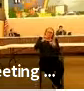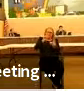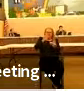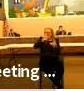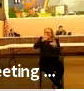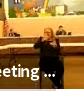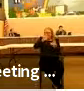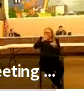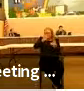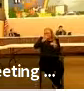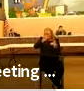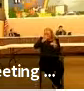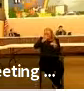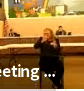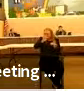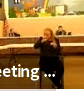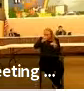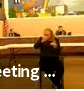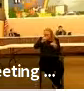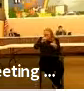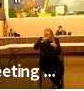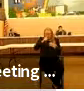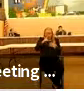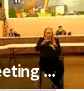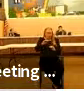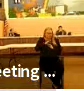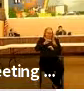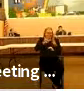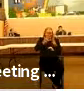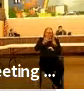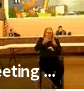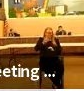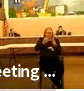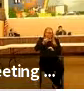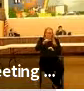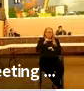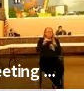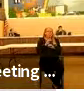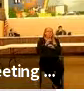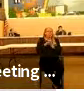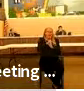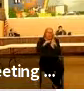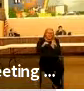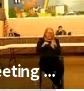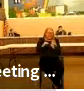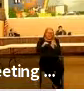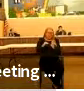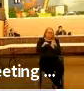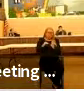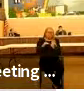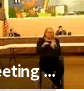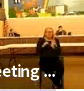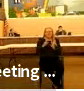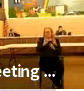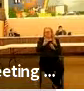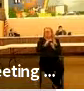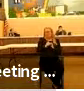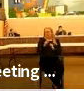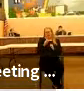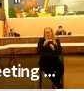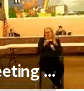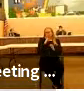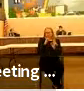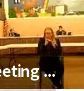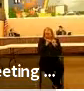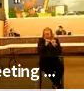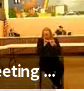by about 3 feet. Okay, that was my question. Yep. So that's the way you do it, is you literally,